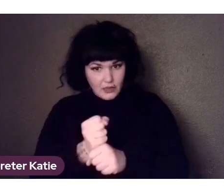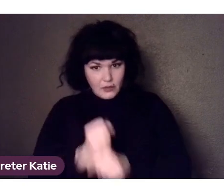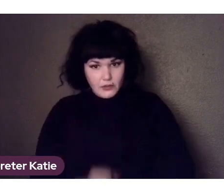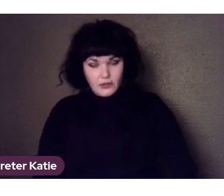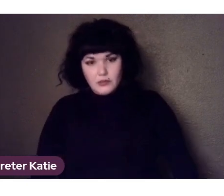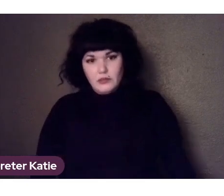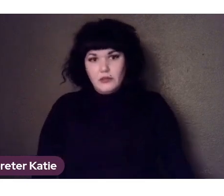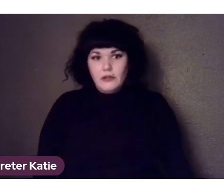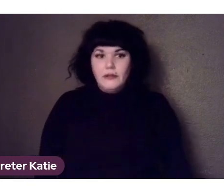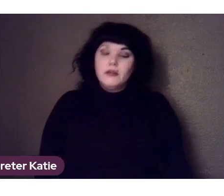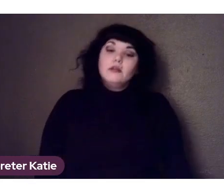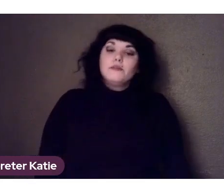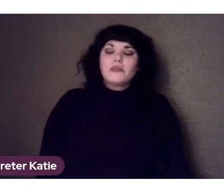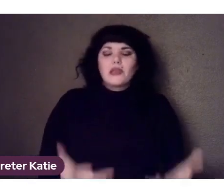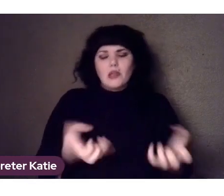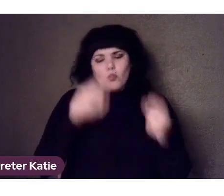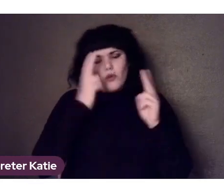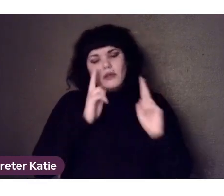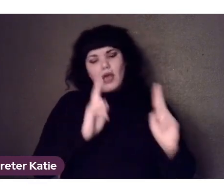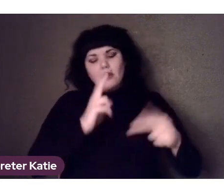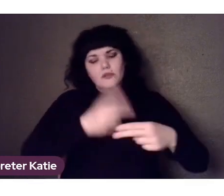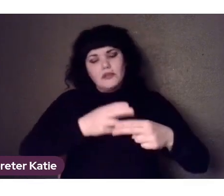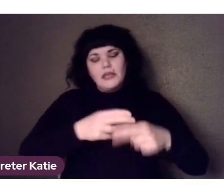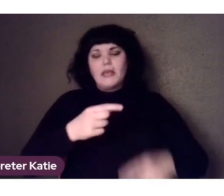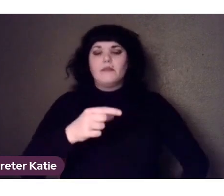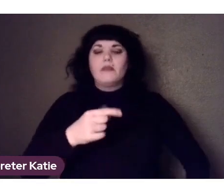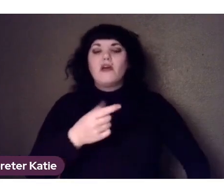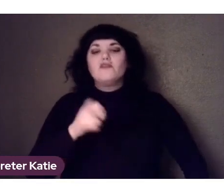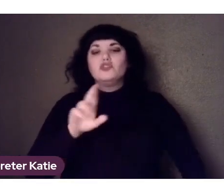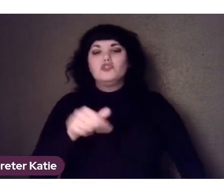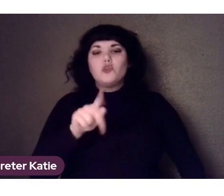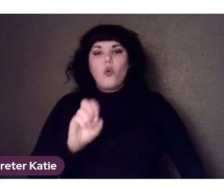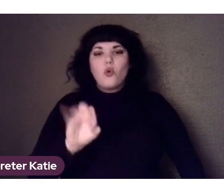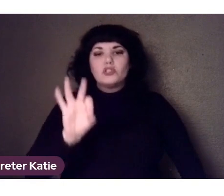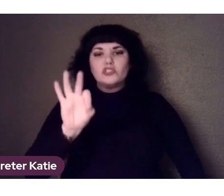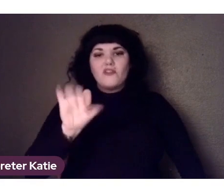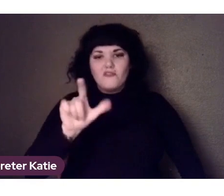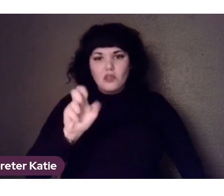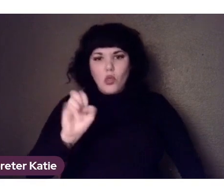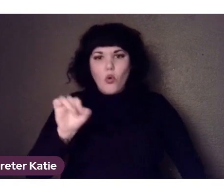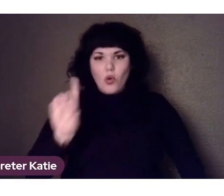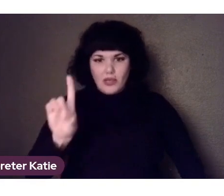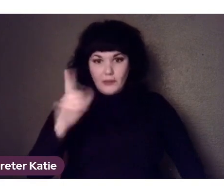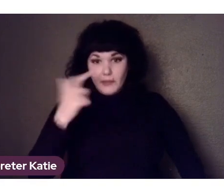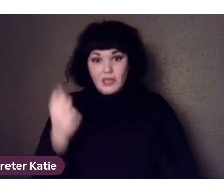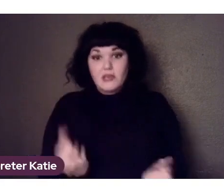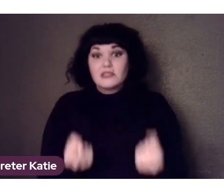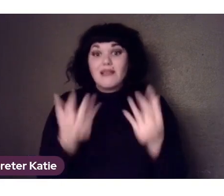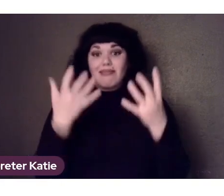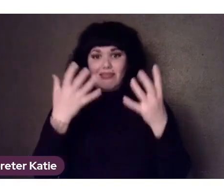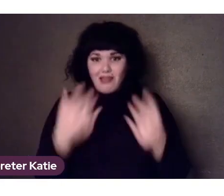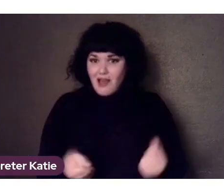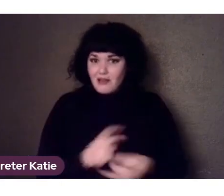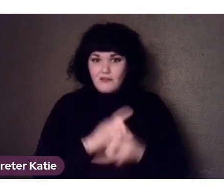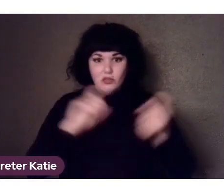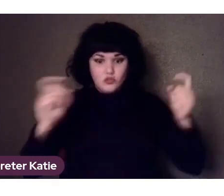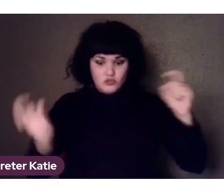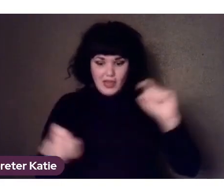And I just want to honor the name of George Floyd, because a lot of the transition that we have made